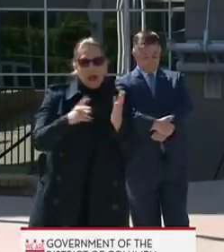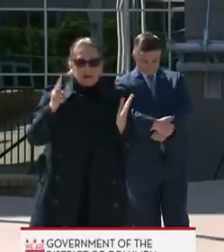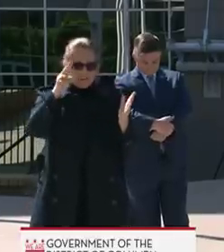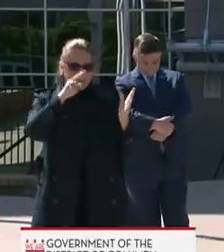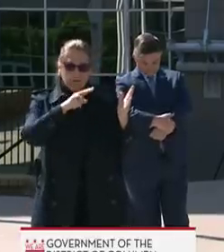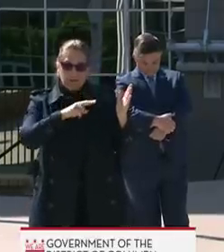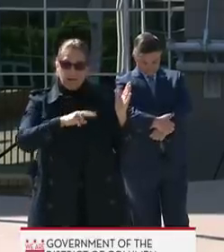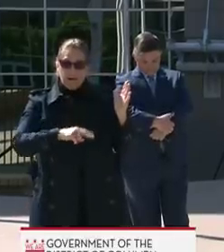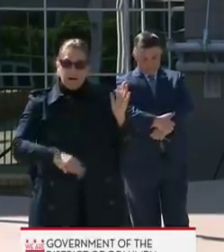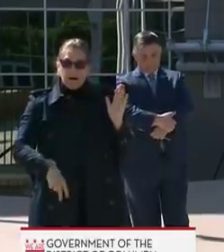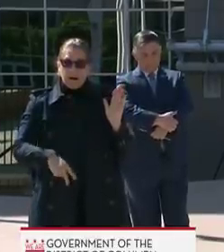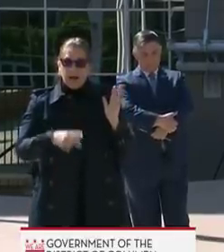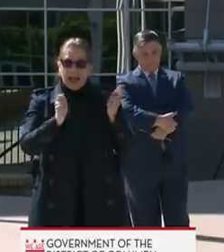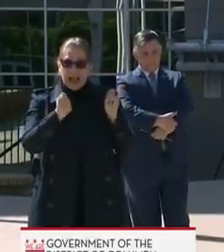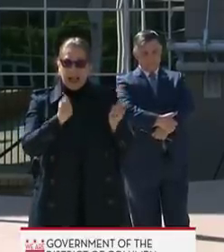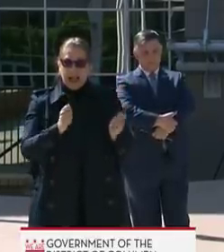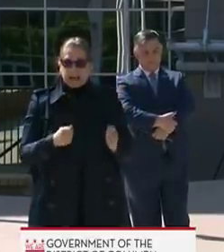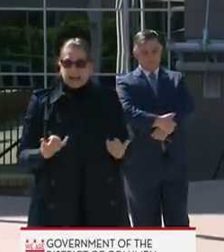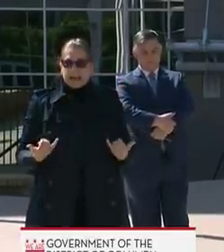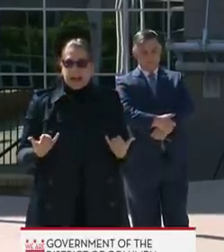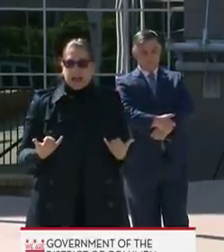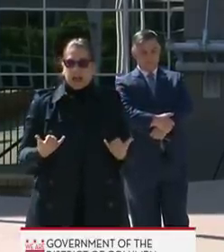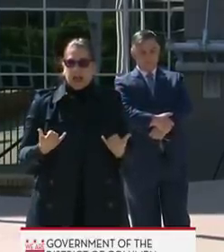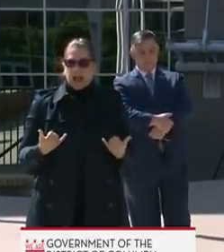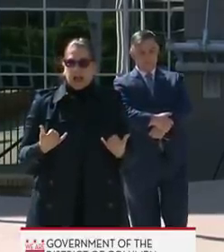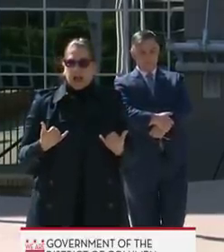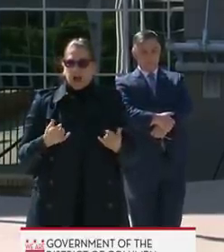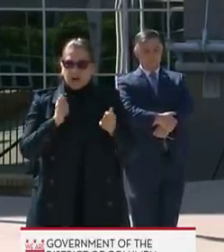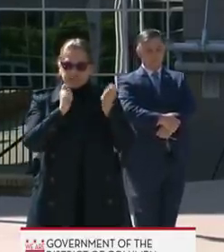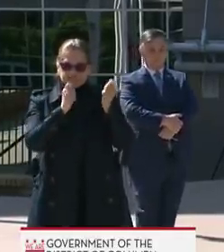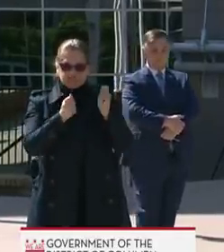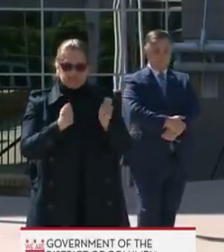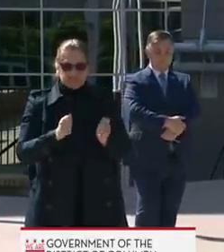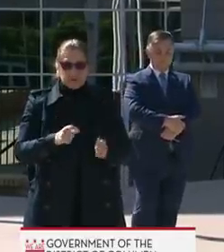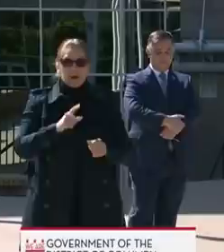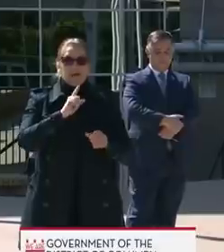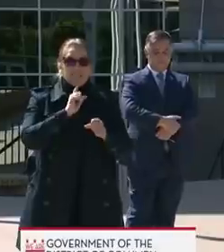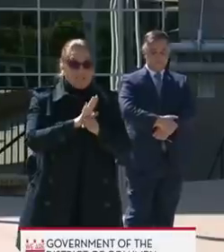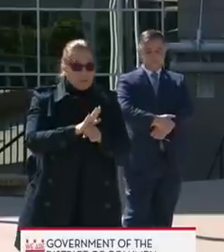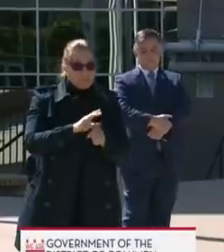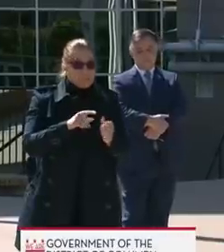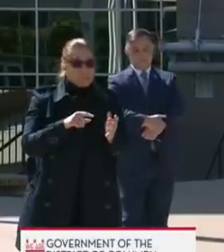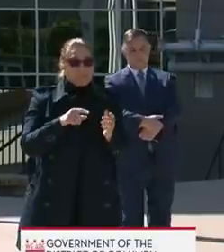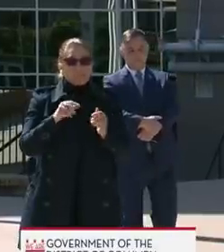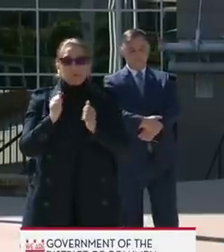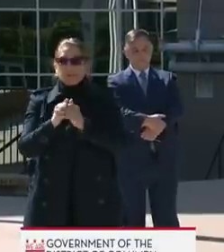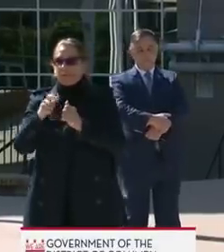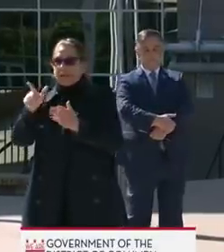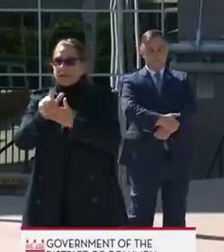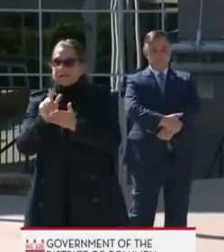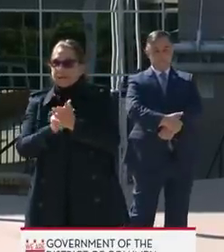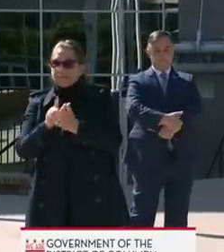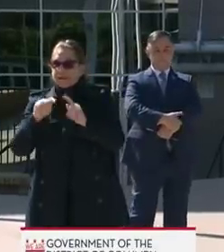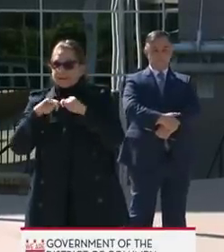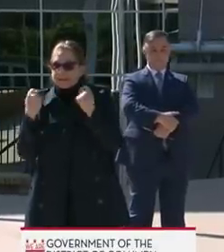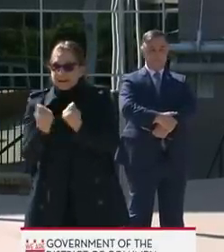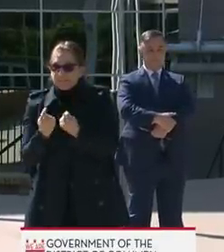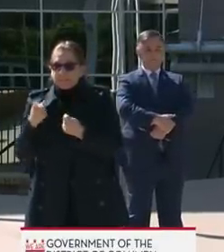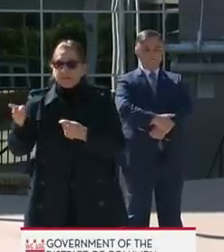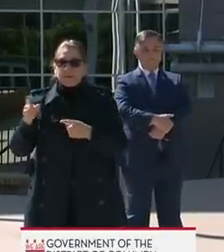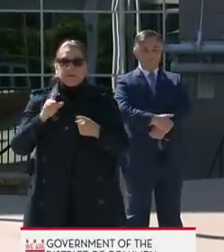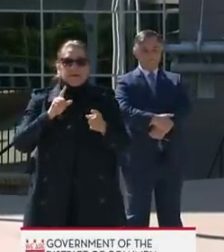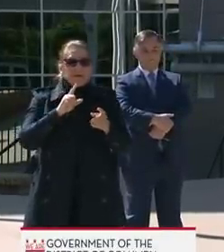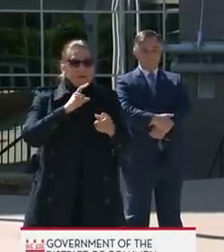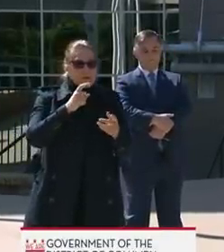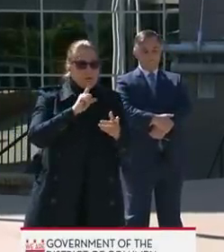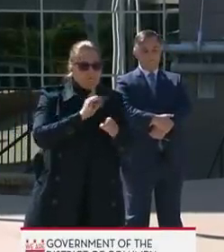even as I speak now. We're confirming legal sufficiency as well as cost. So my staff informed me there might be a provision in